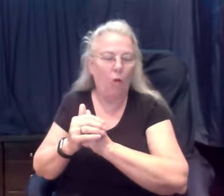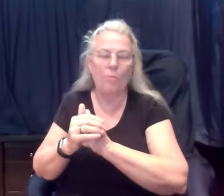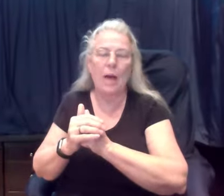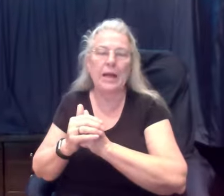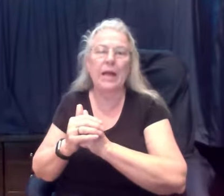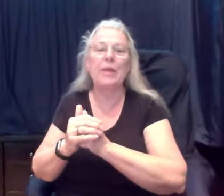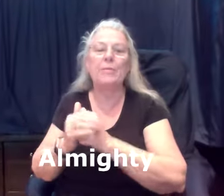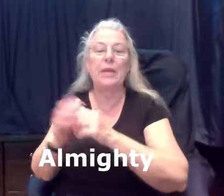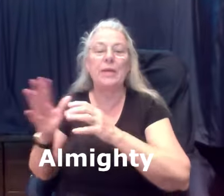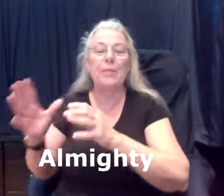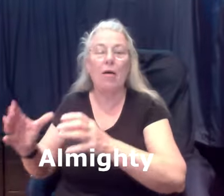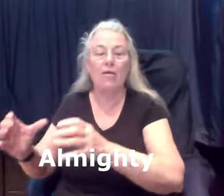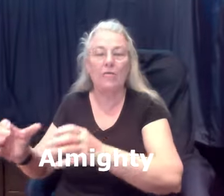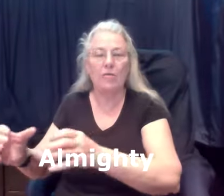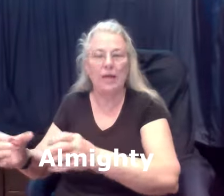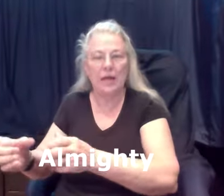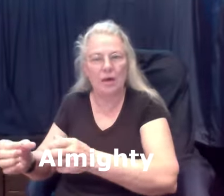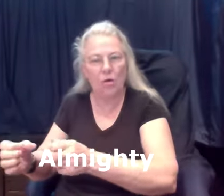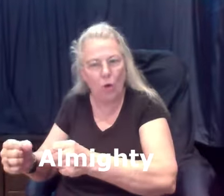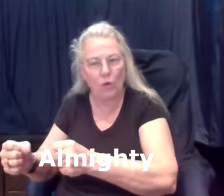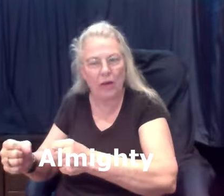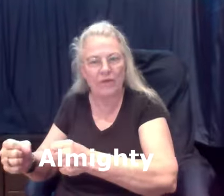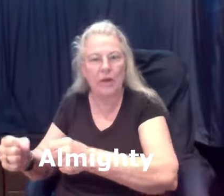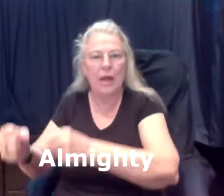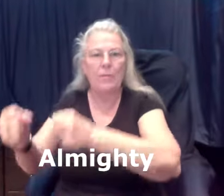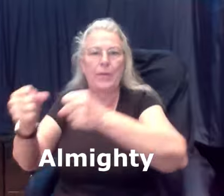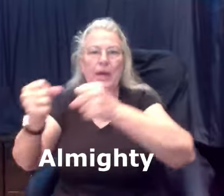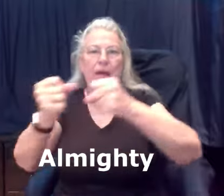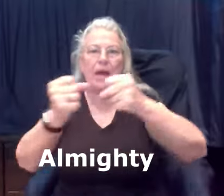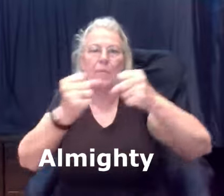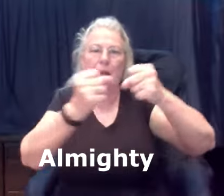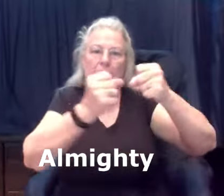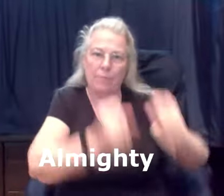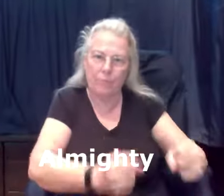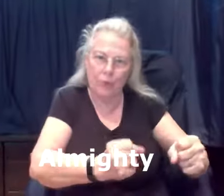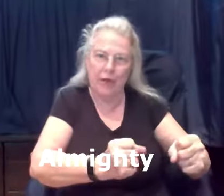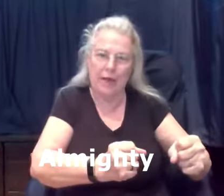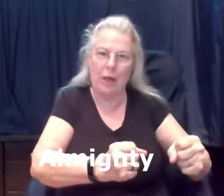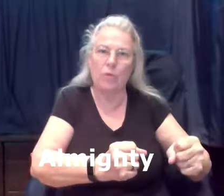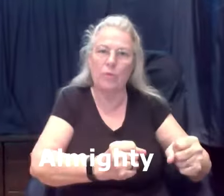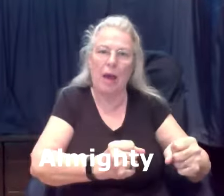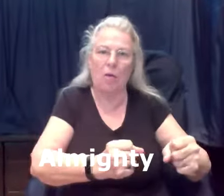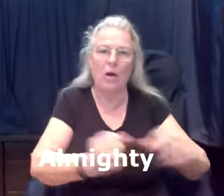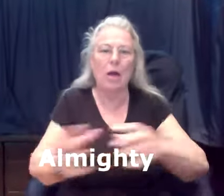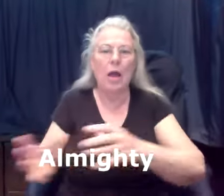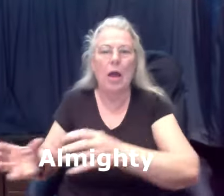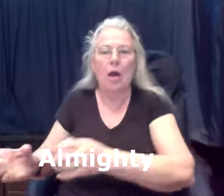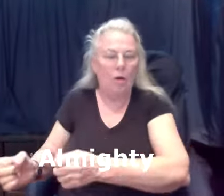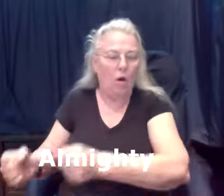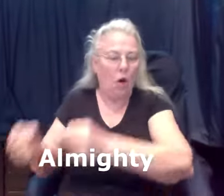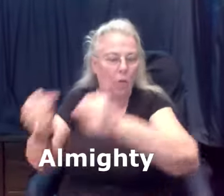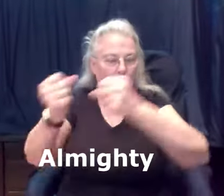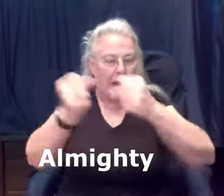Almighty, being powerful. Get a hold of it. Pick it up, and put it down with power. Almighty.